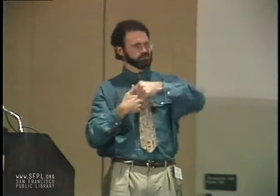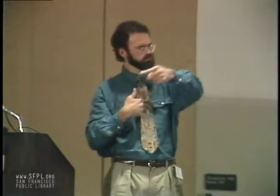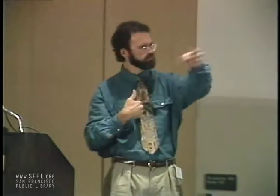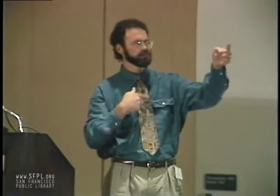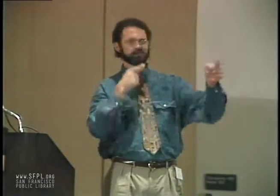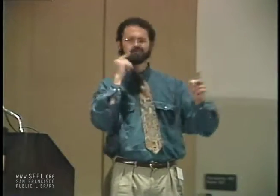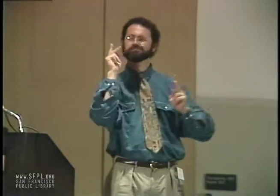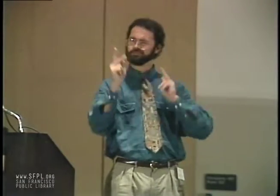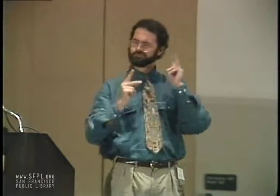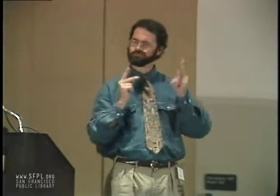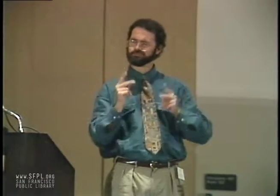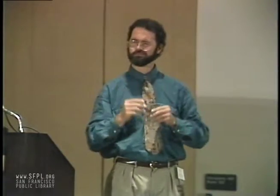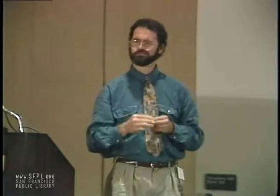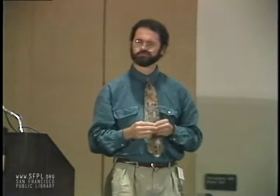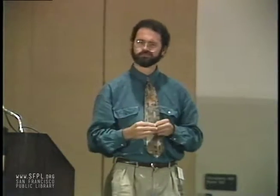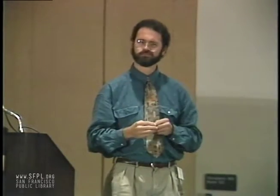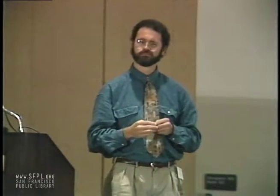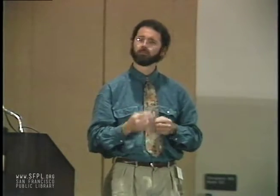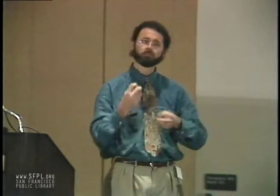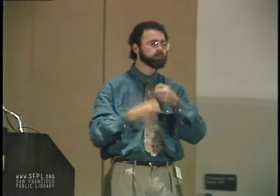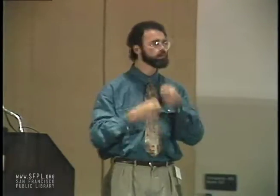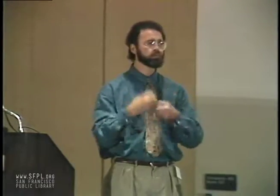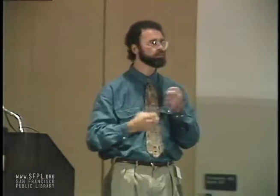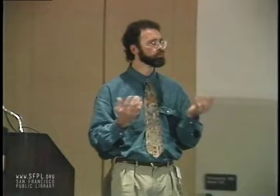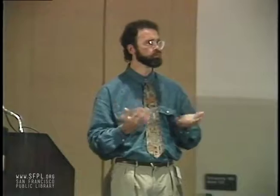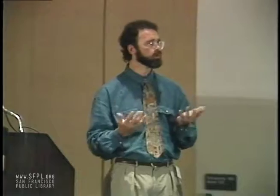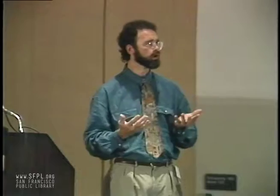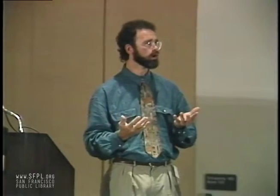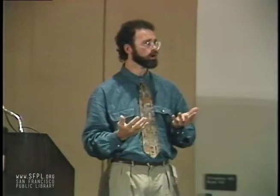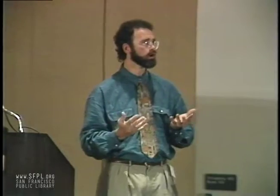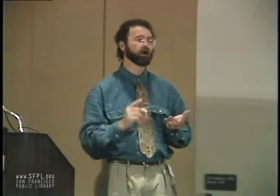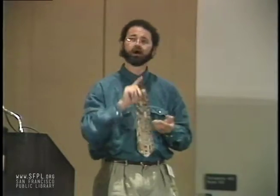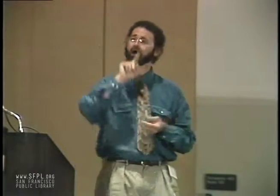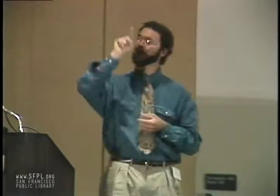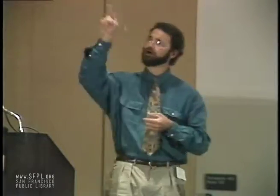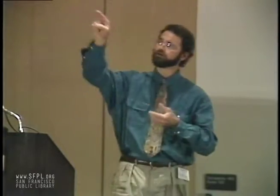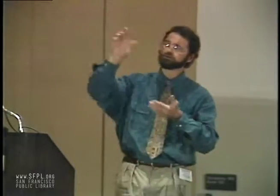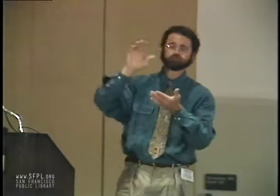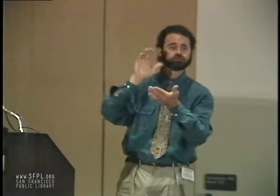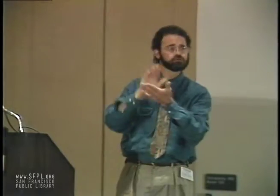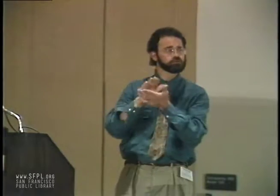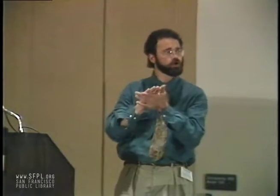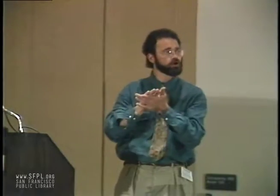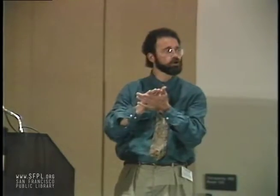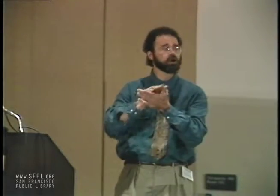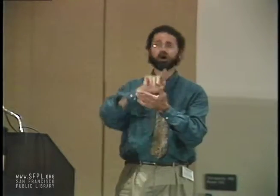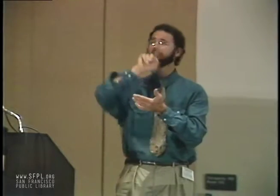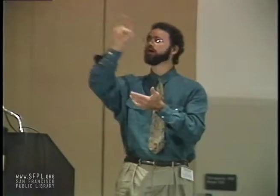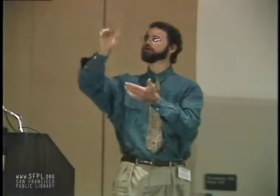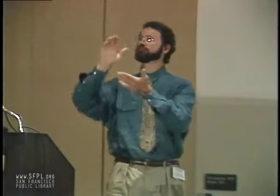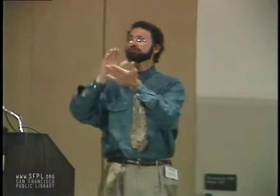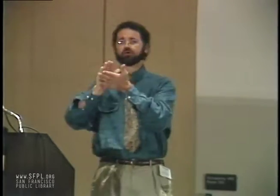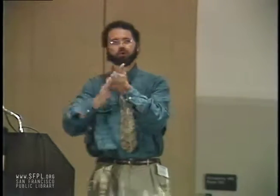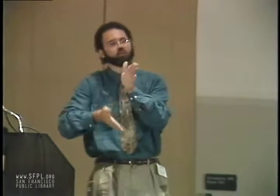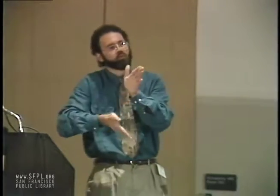I'm sorry, this boy wasn't deaf. He was surprised to learn that he wasn't deaf when he went to school. He had grown up in this deaf